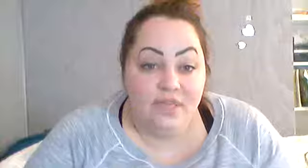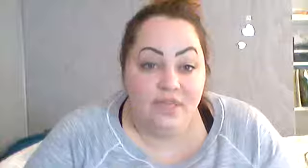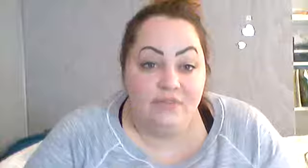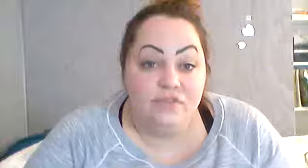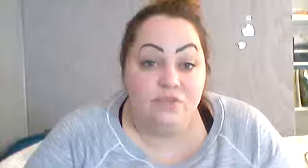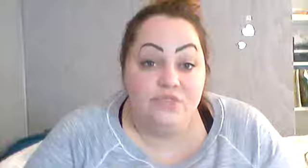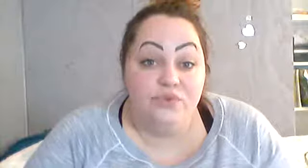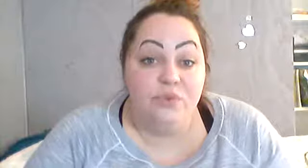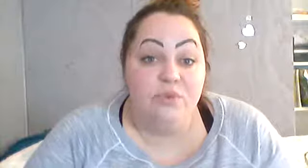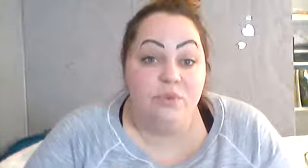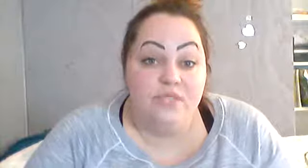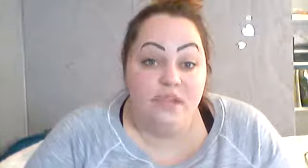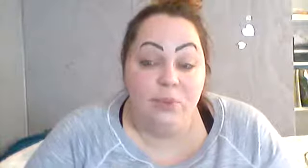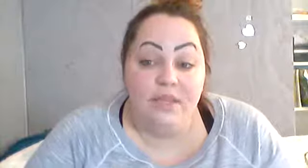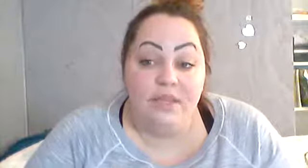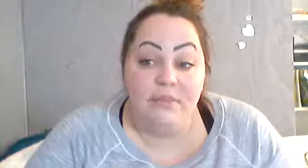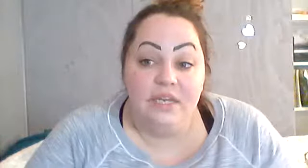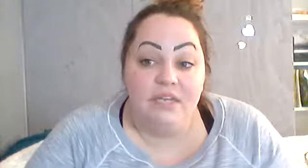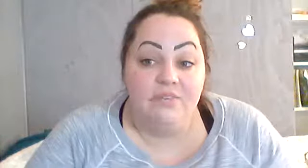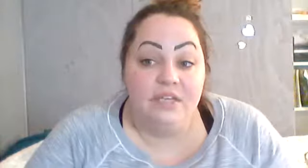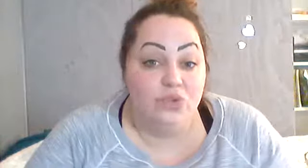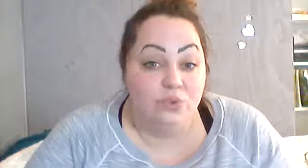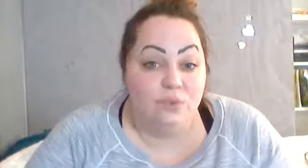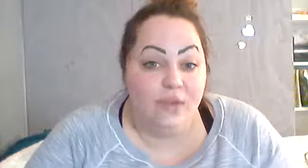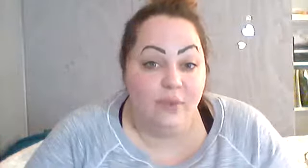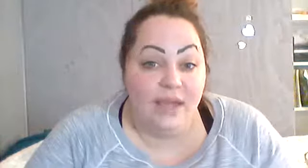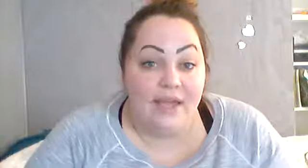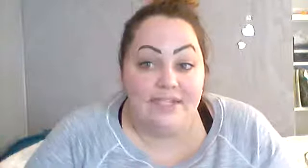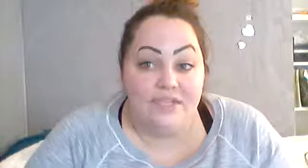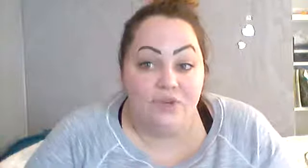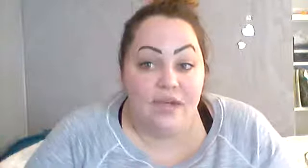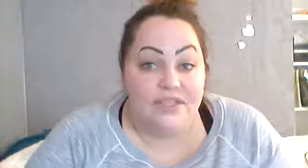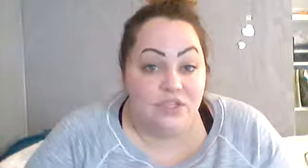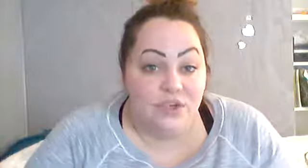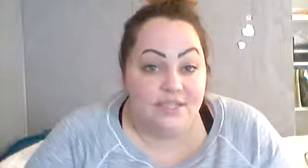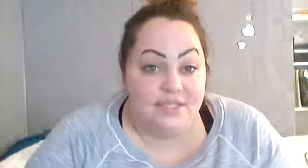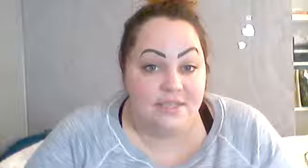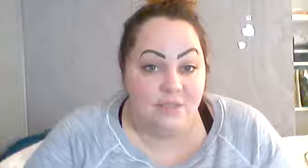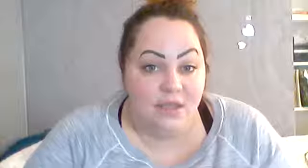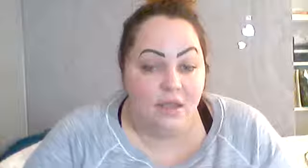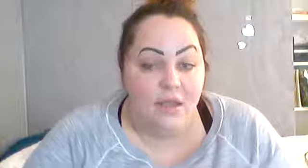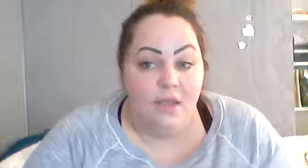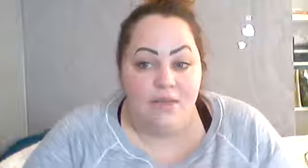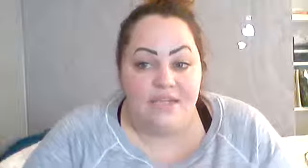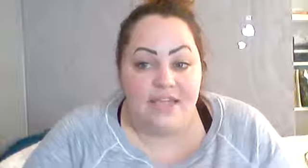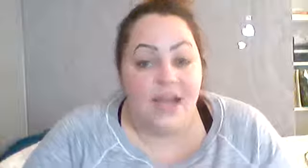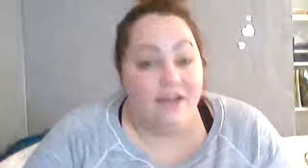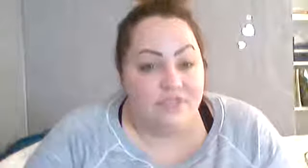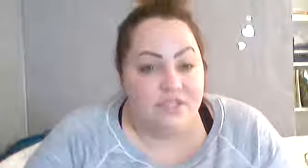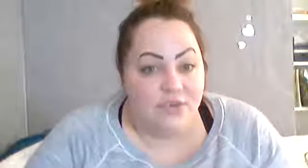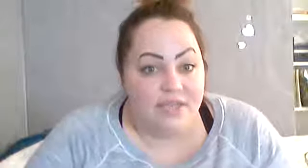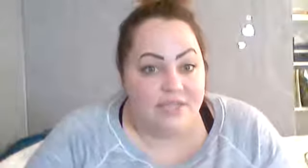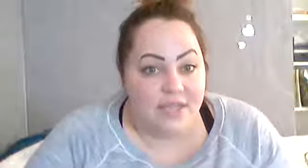If Zoom is free, we will set up a weekly meeting via Zoom. That way I can see you guys and you guys can see me, because I have to see you guys